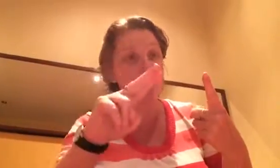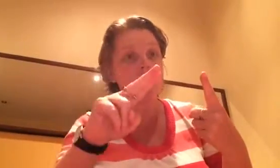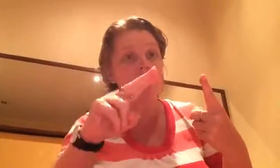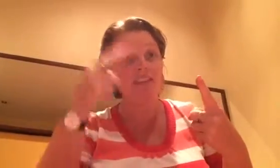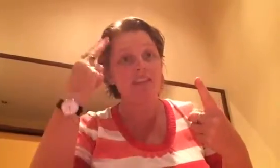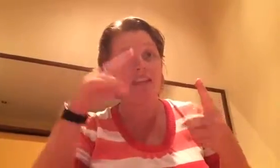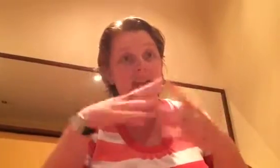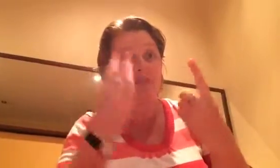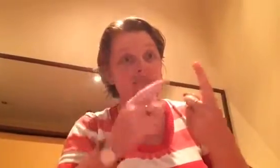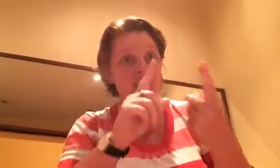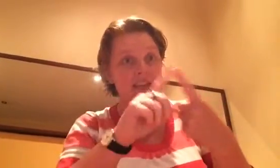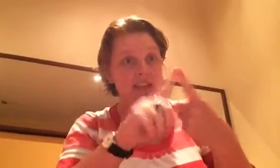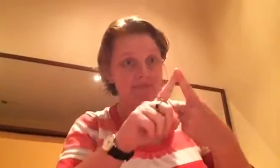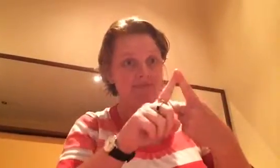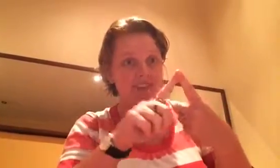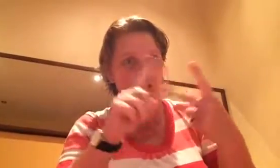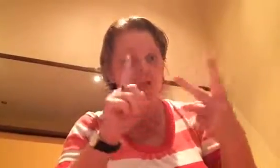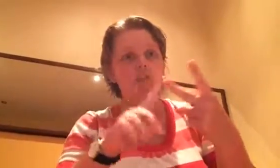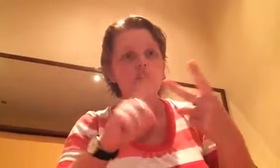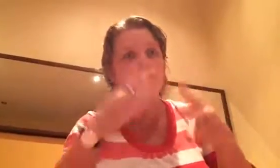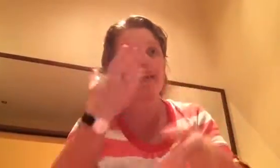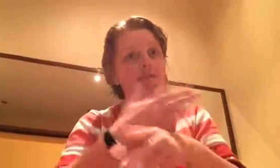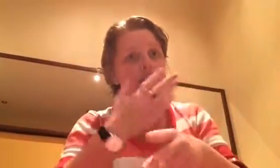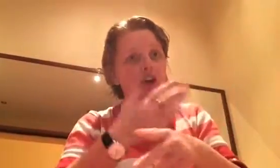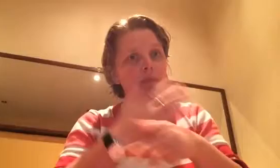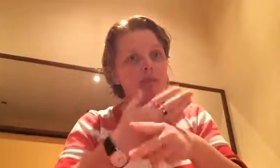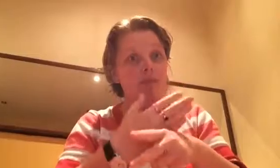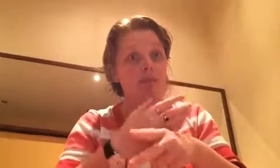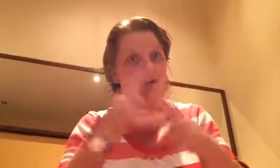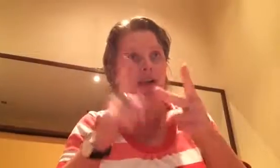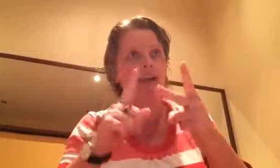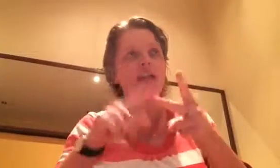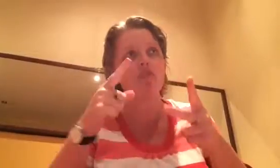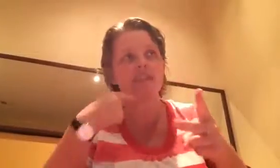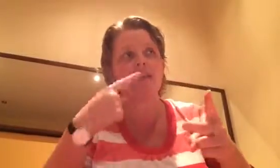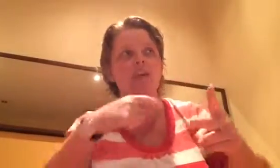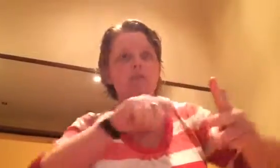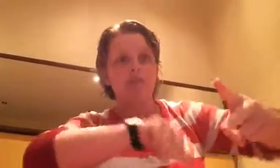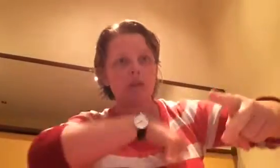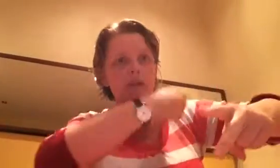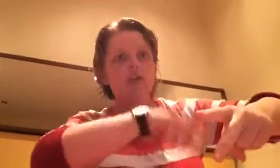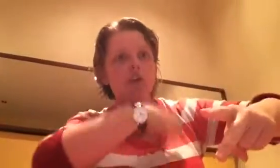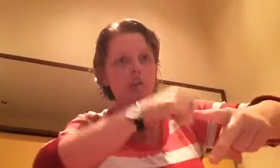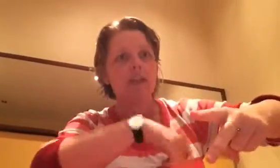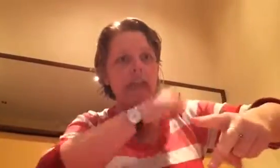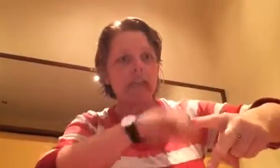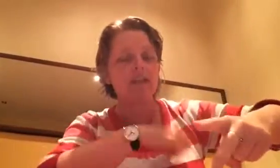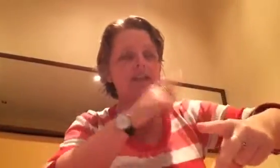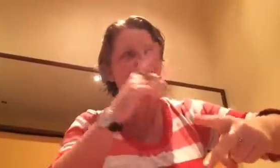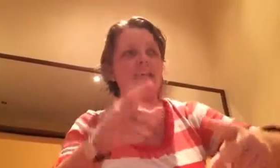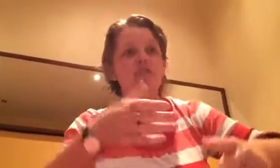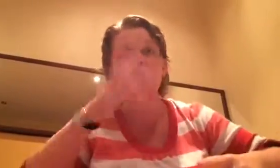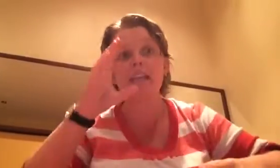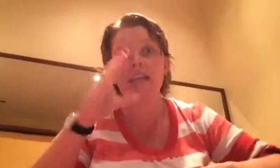names of things, okay? Looking at verbs, okay? And you'll see that I was doing cooking and drinking